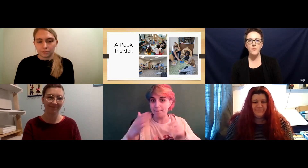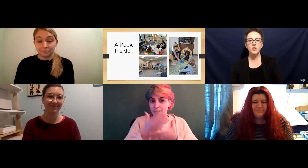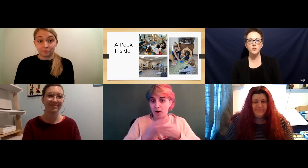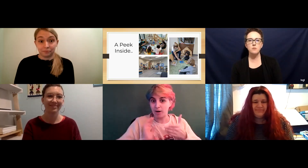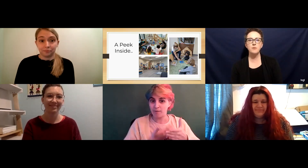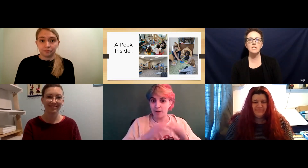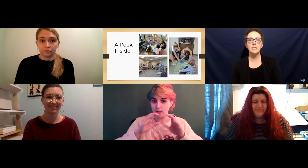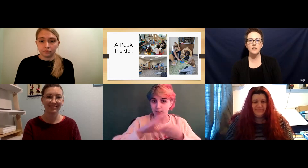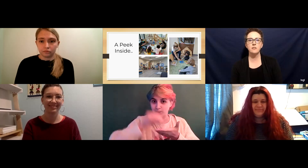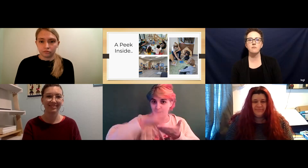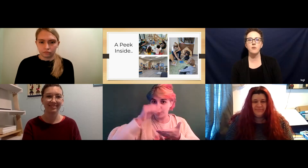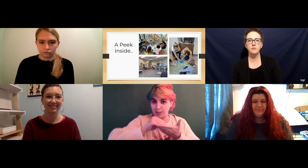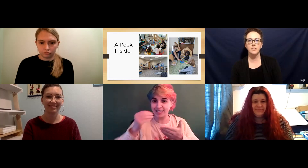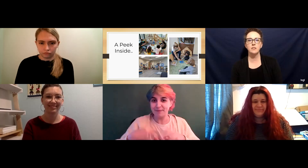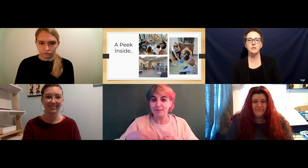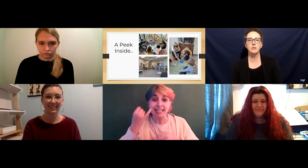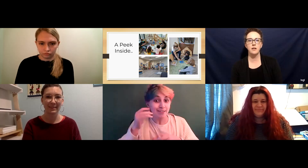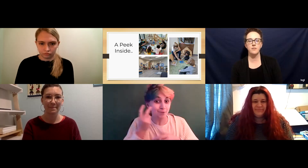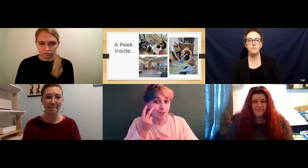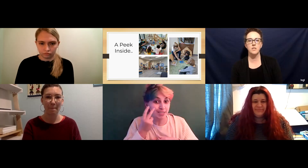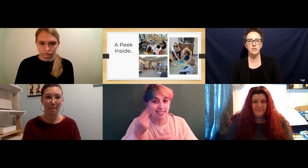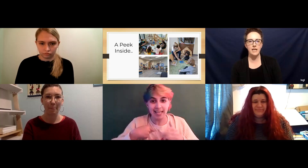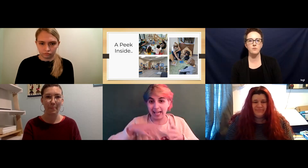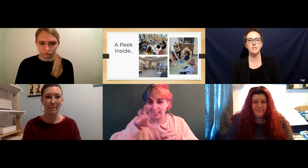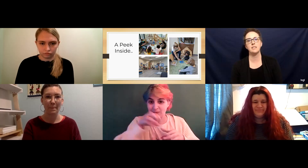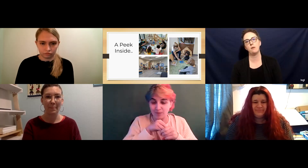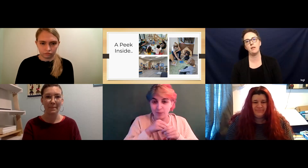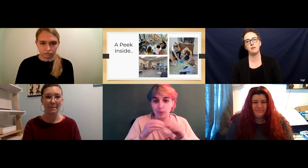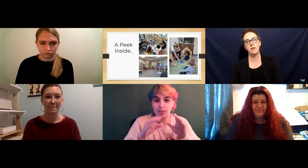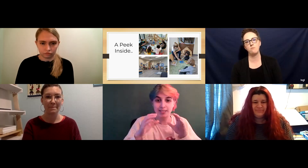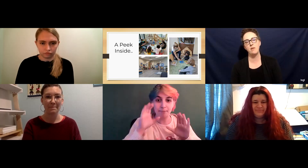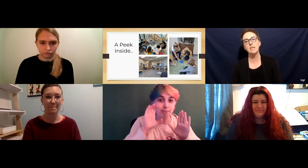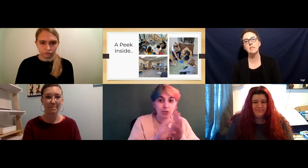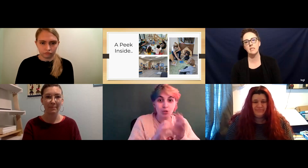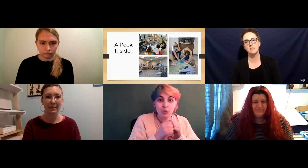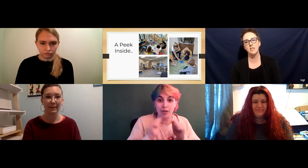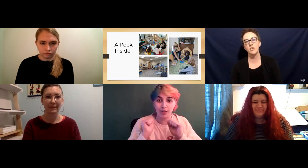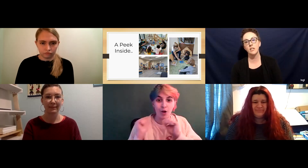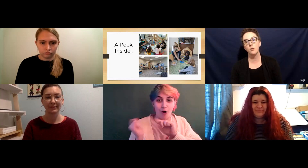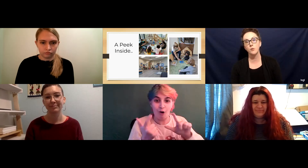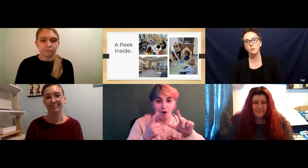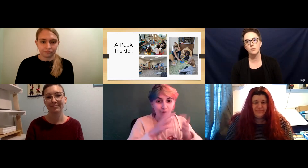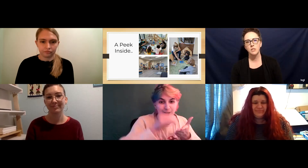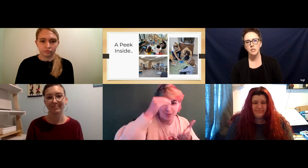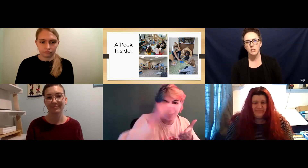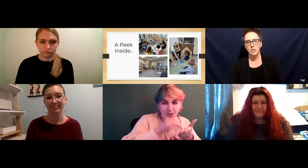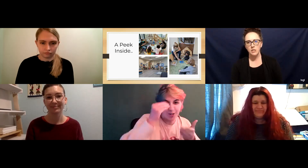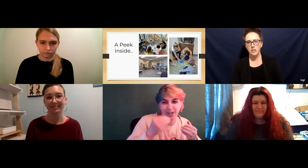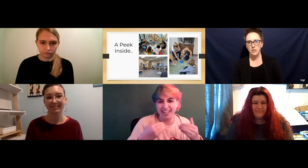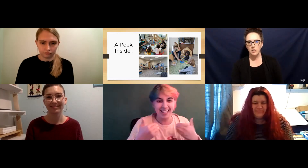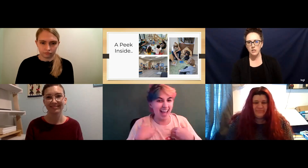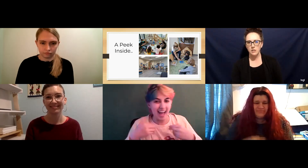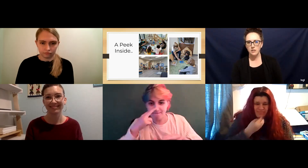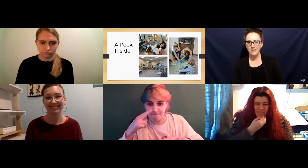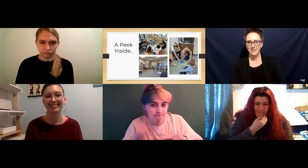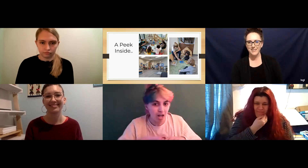the children to be engaged and involved in kind of the layout, the setup, and making the things that are in our room.